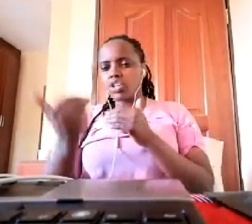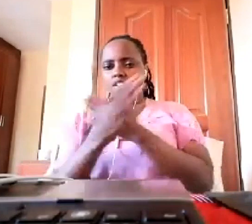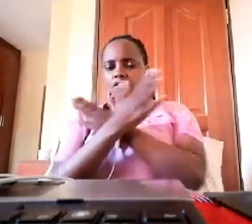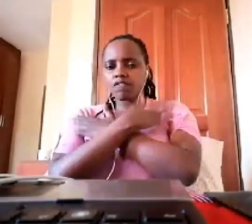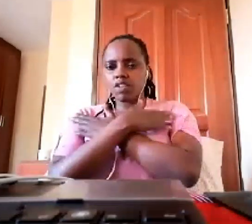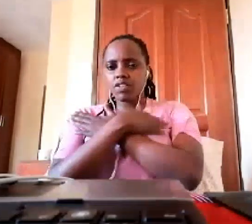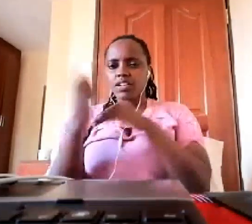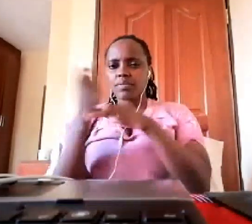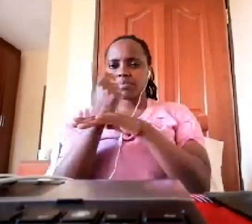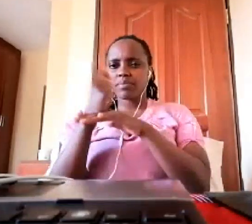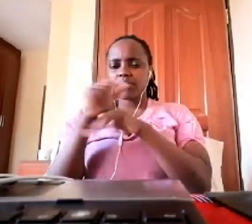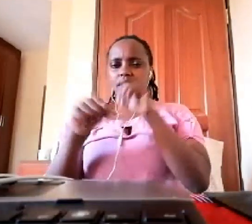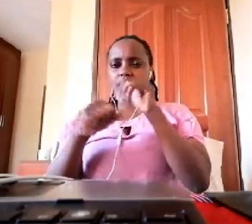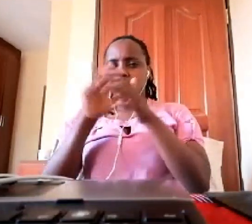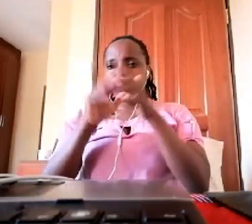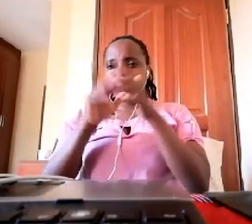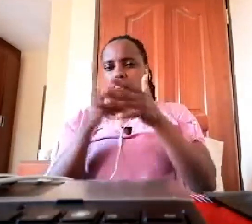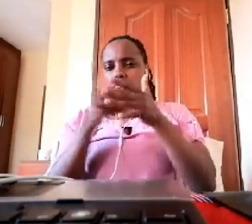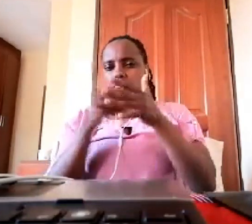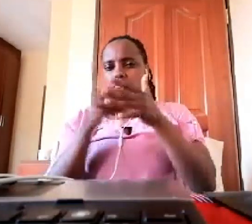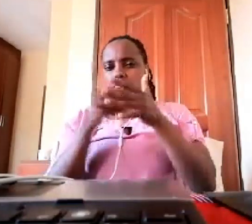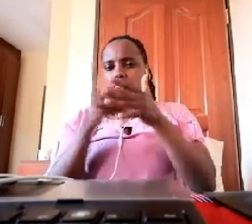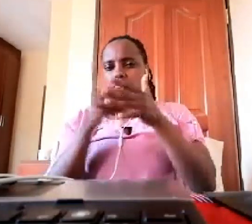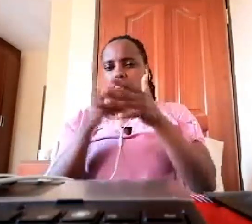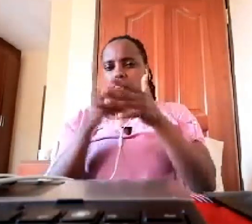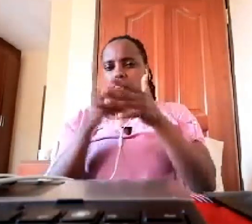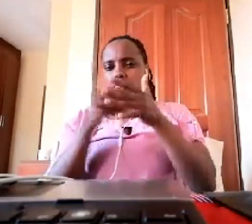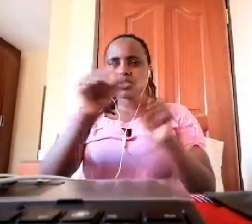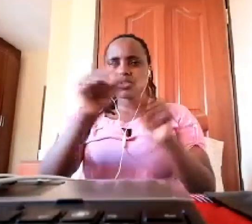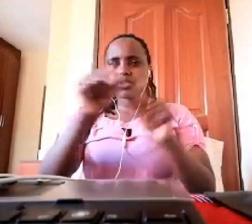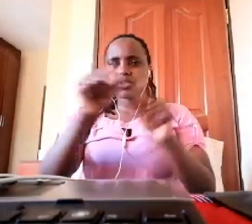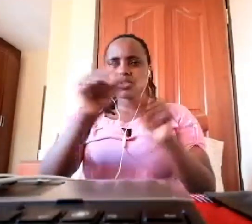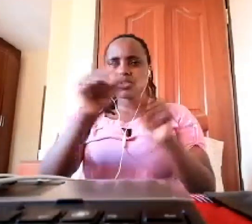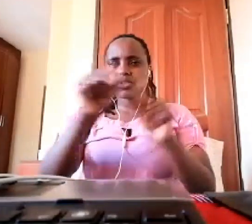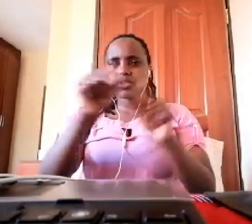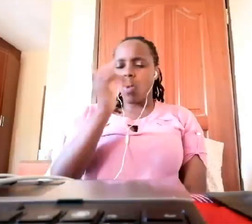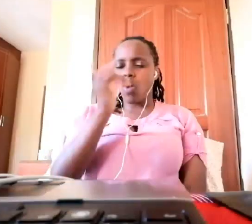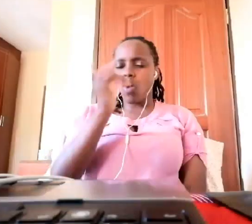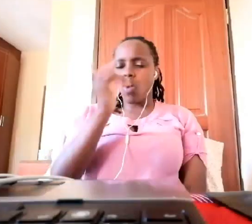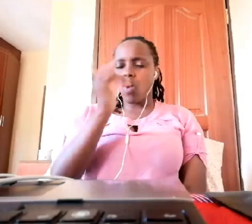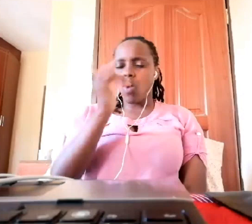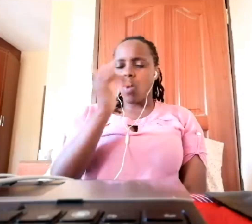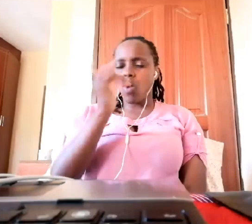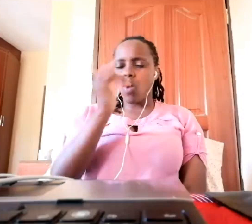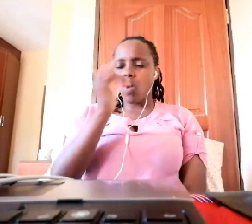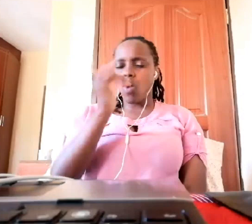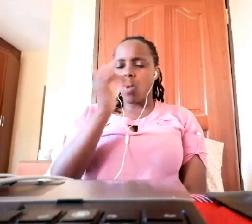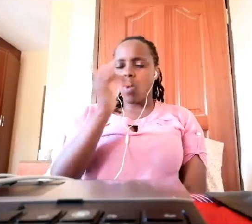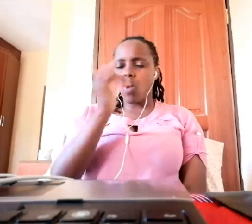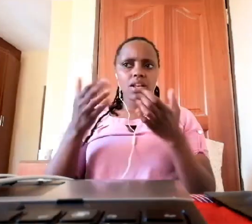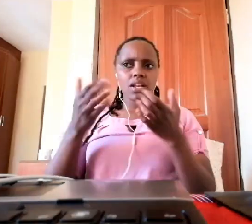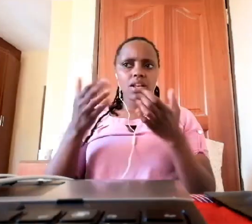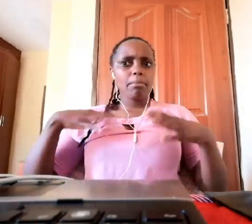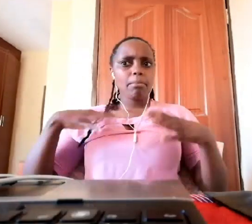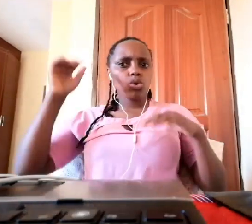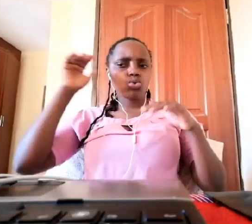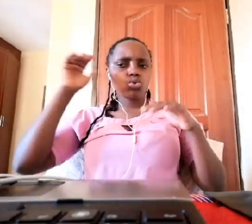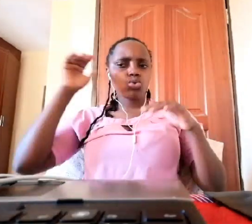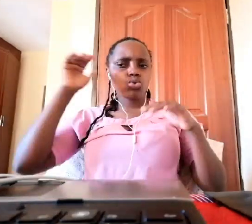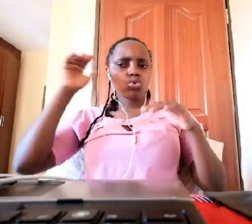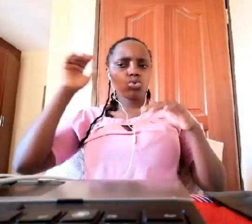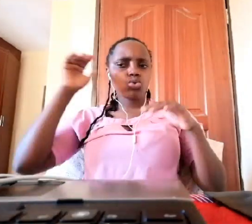on the charter, on the reporting process, and why their voice needed to be heard. So we used